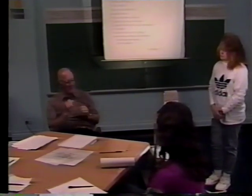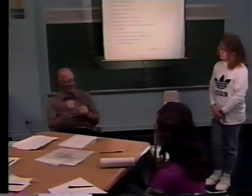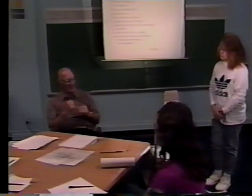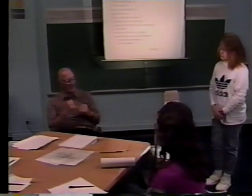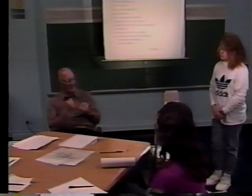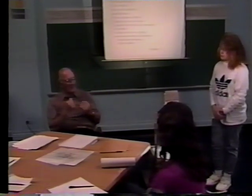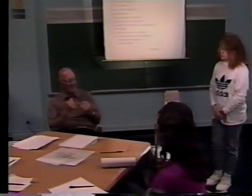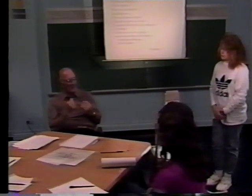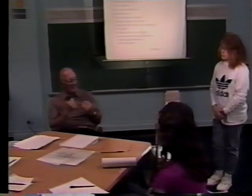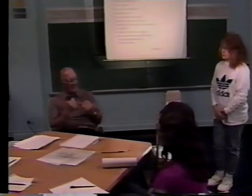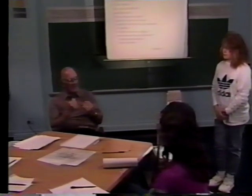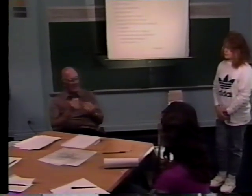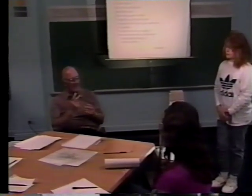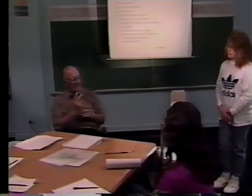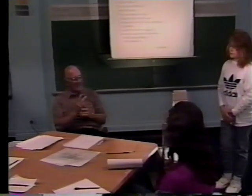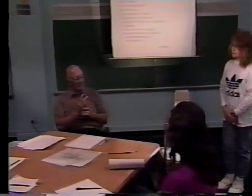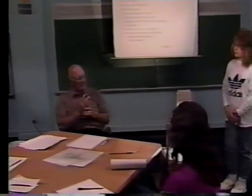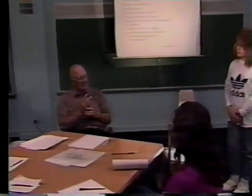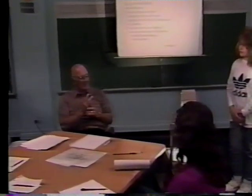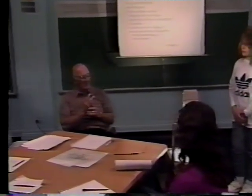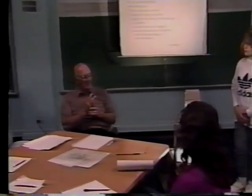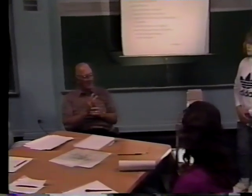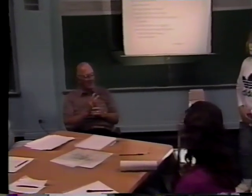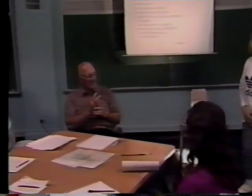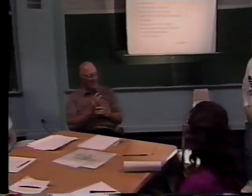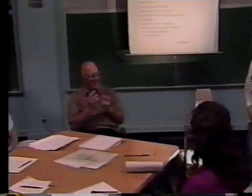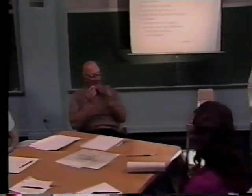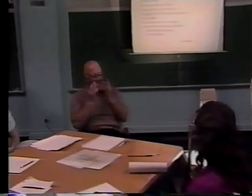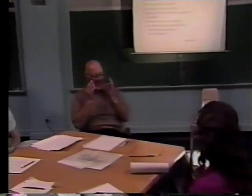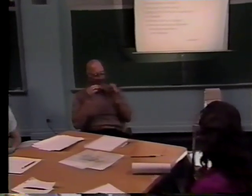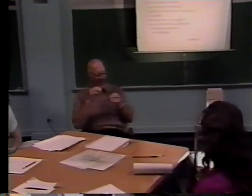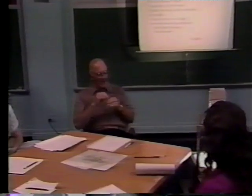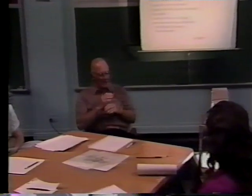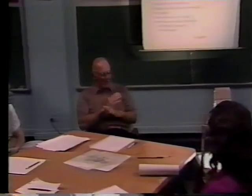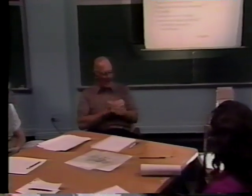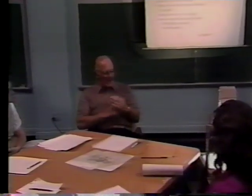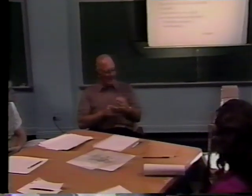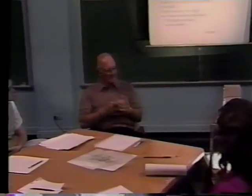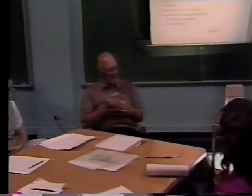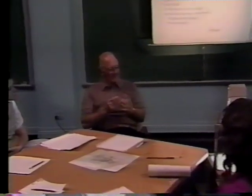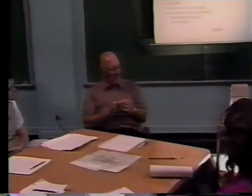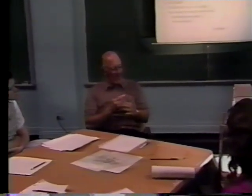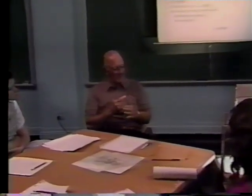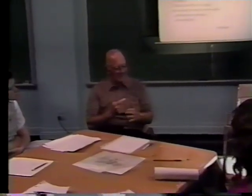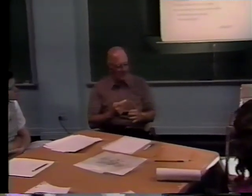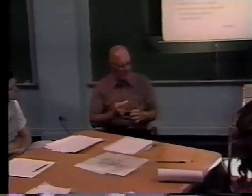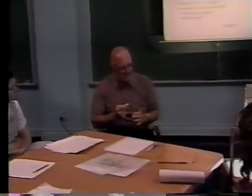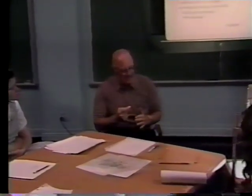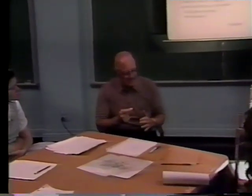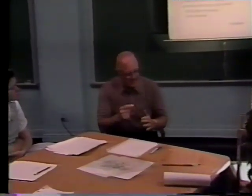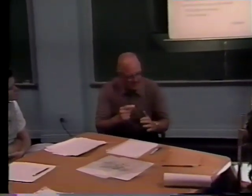could keep the cat in your hand sometimes.